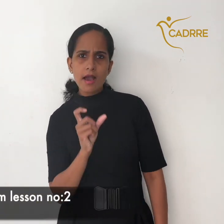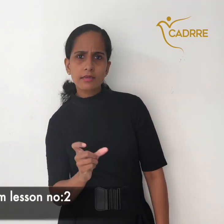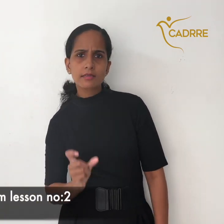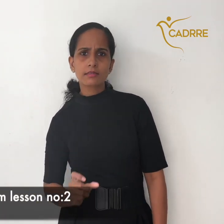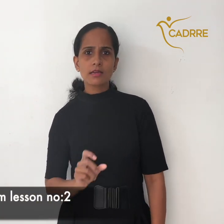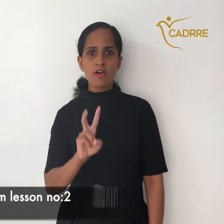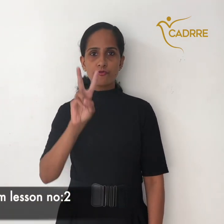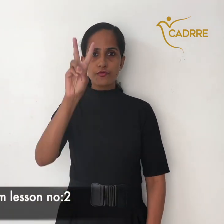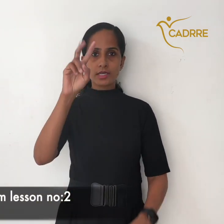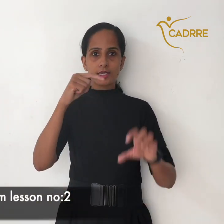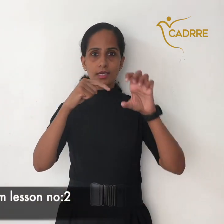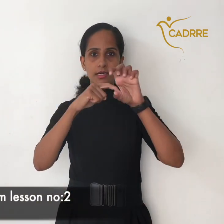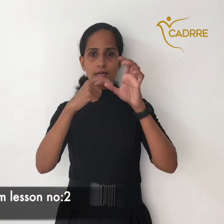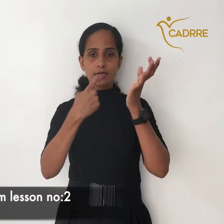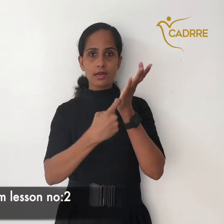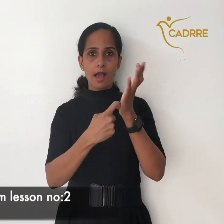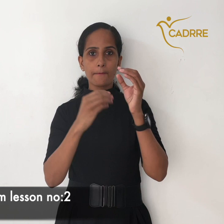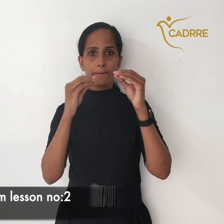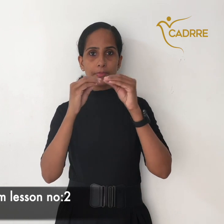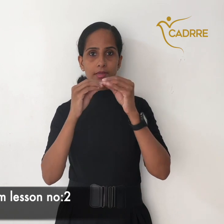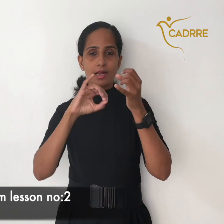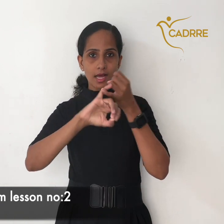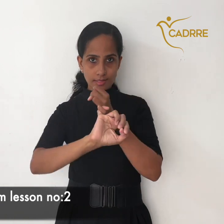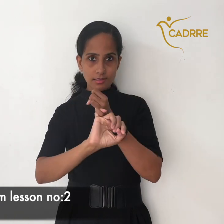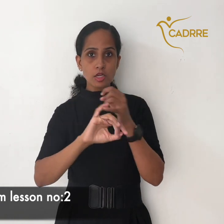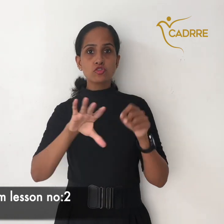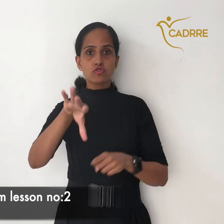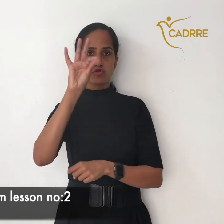We will take the verbs from lesson number